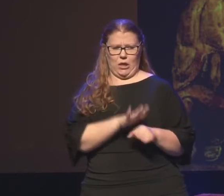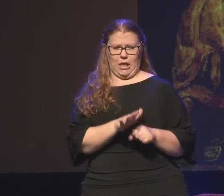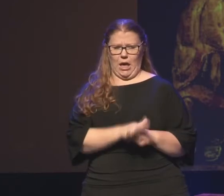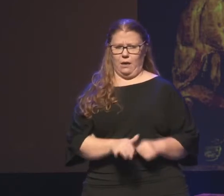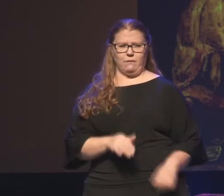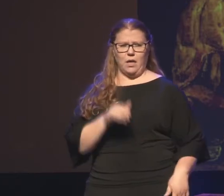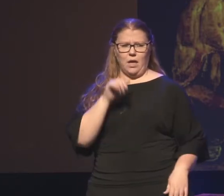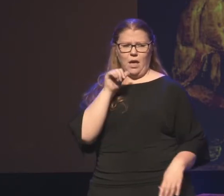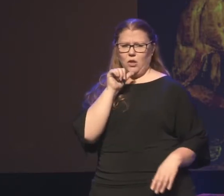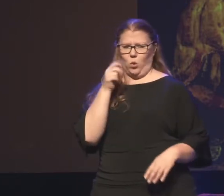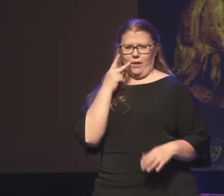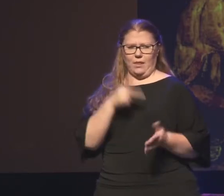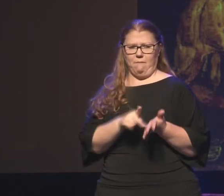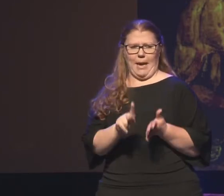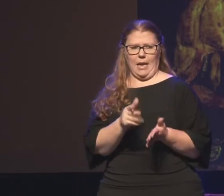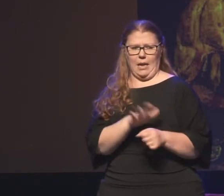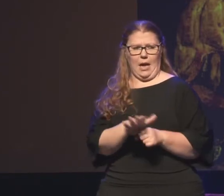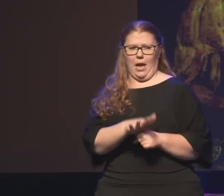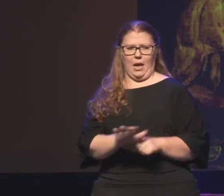paid enough.